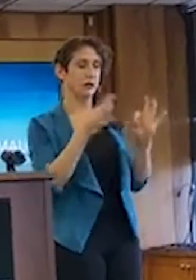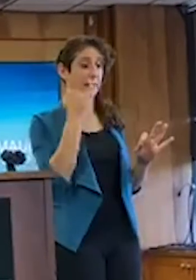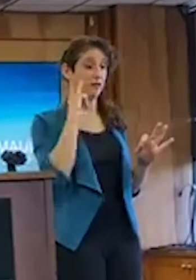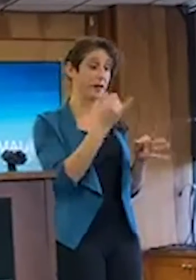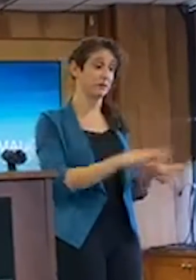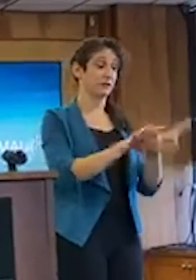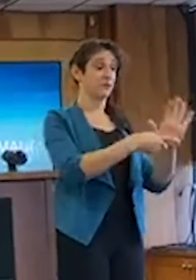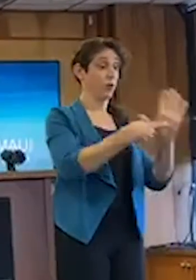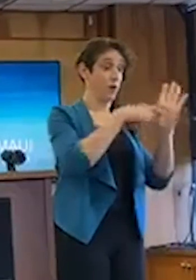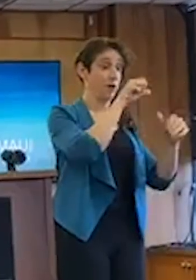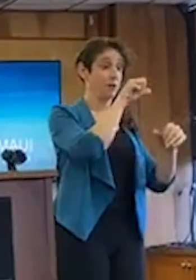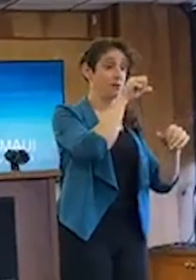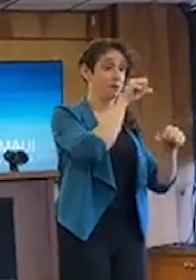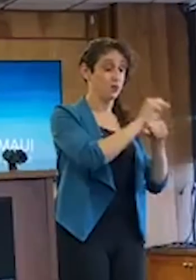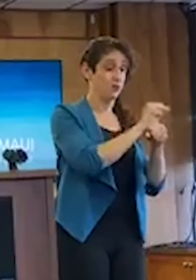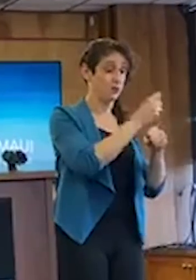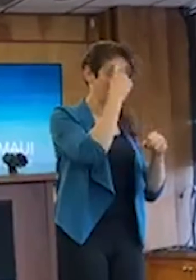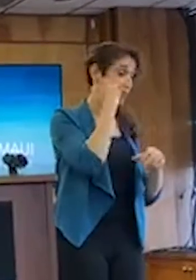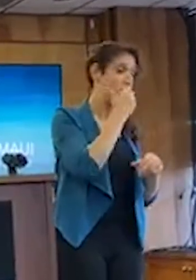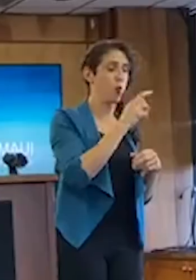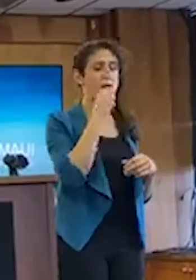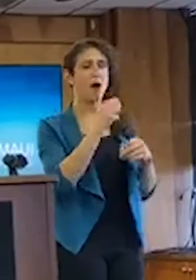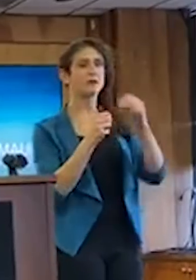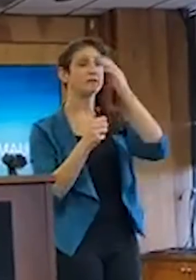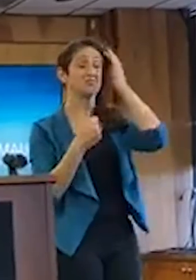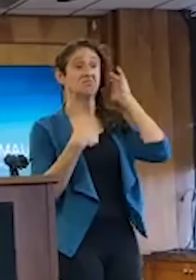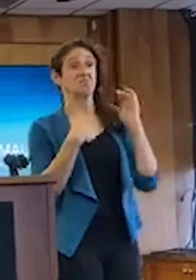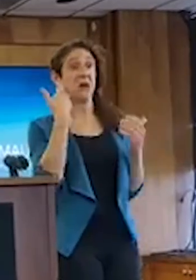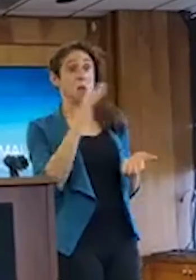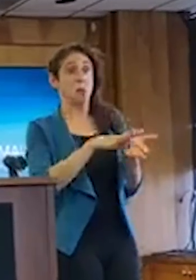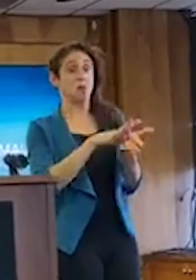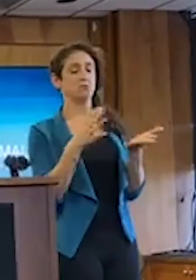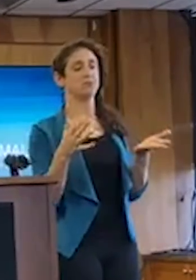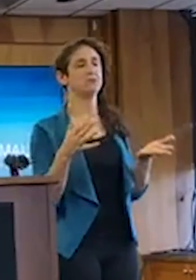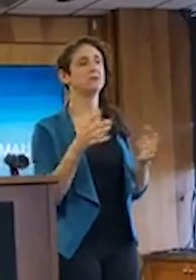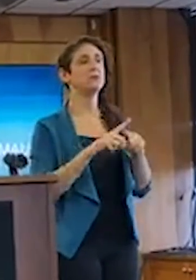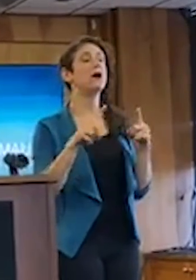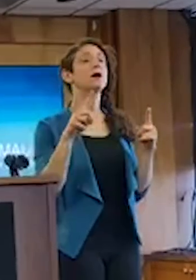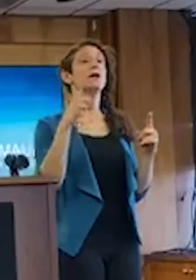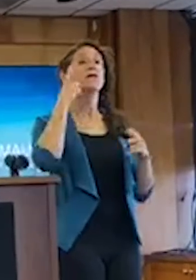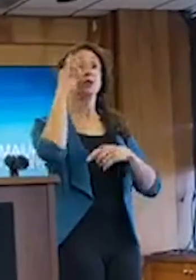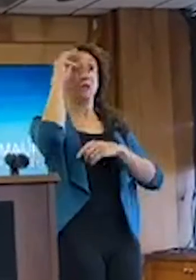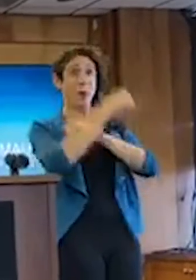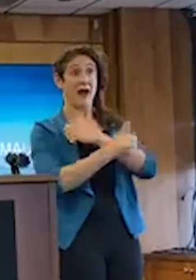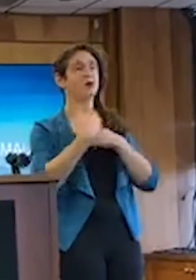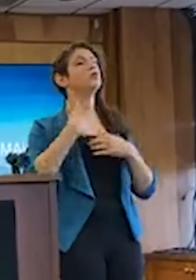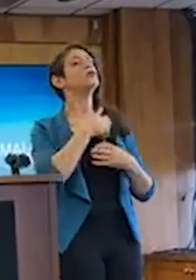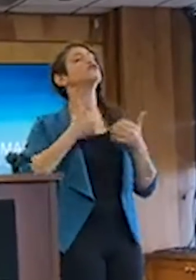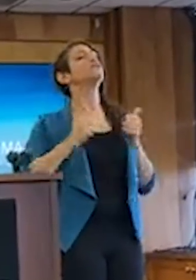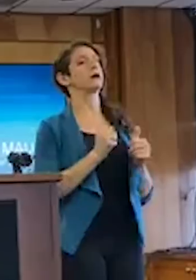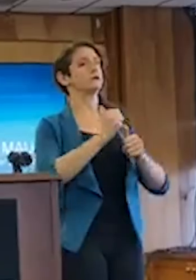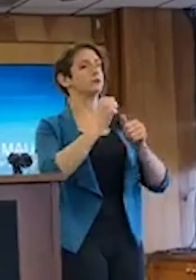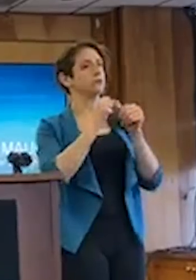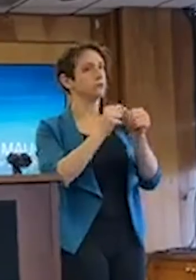that. As far as the county workers are concerned, we are trying to keep business as usual. We are having people work